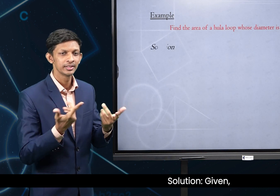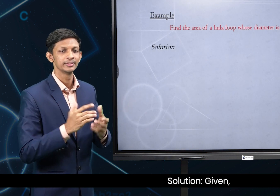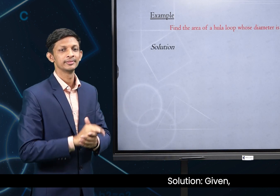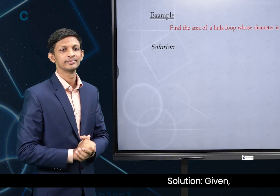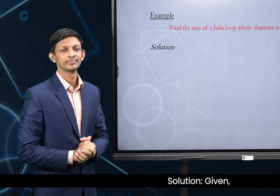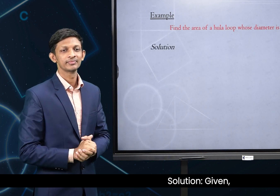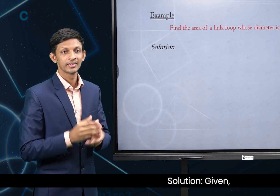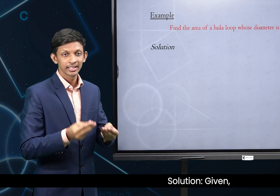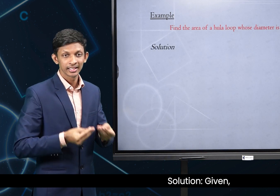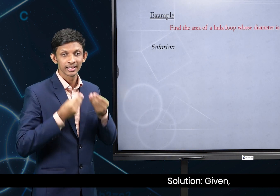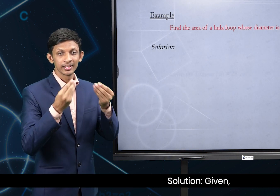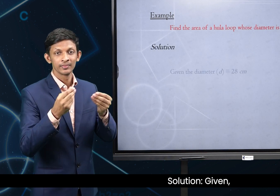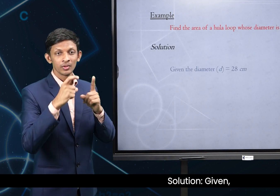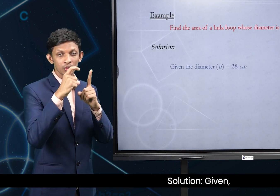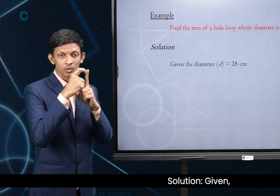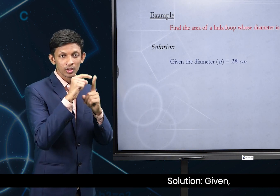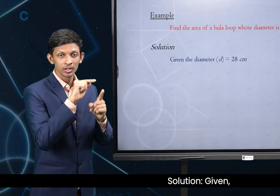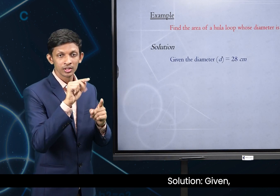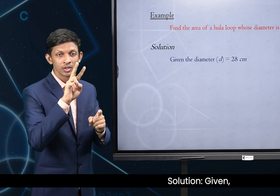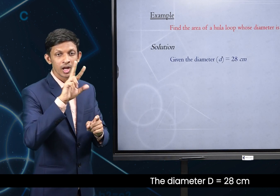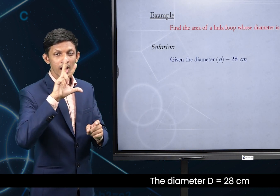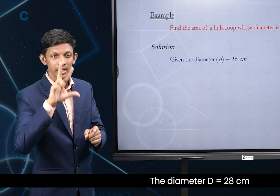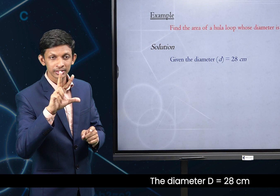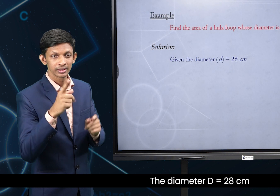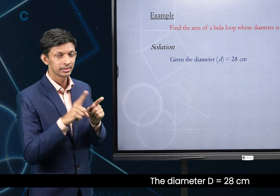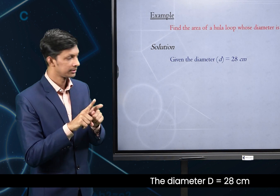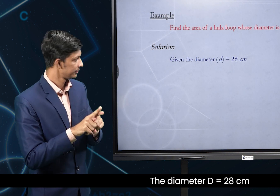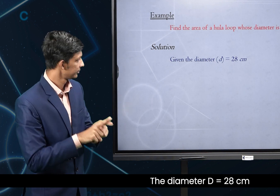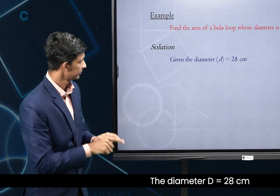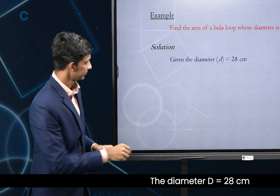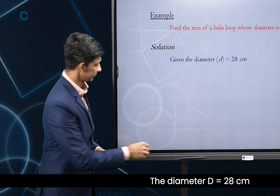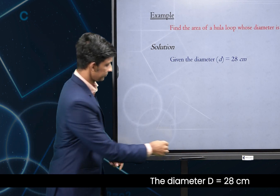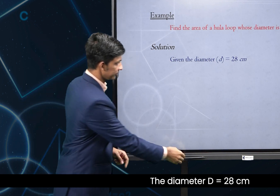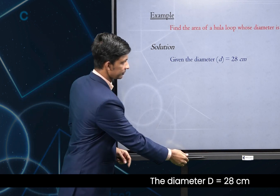Solution. Given the diameter D is equal to 28 cm.